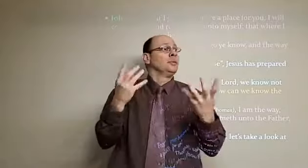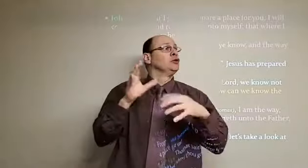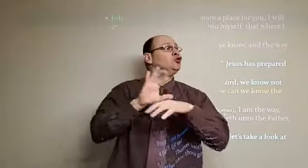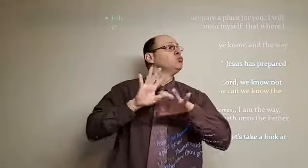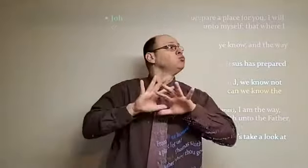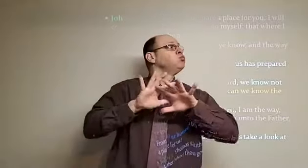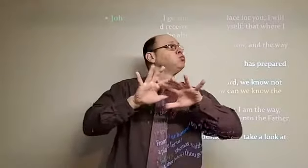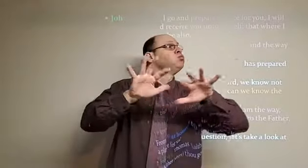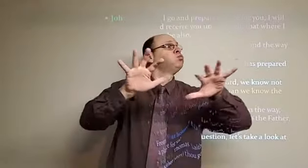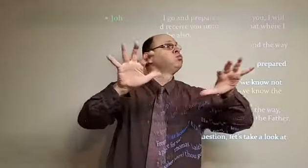you know what